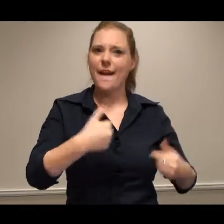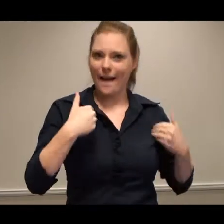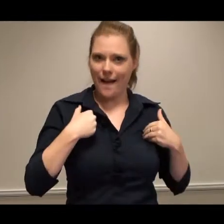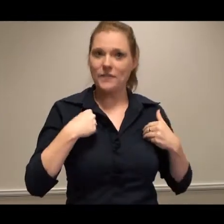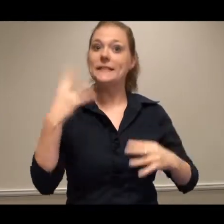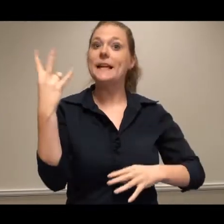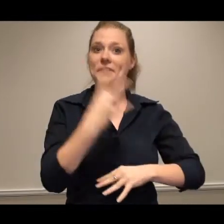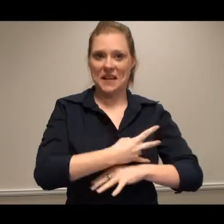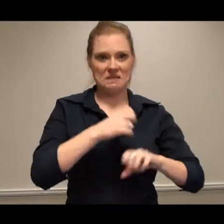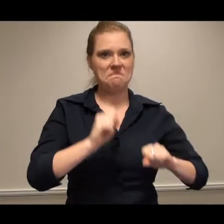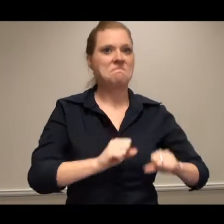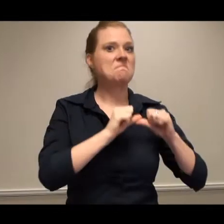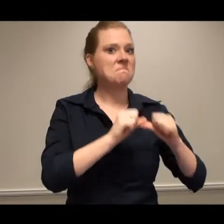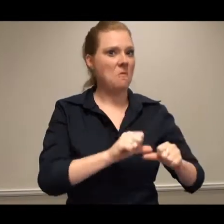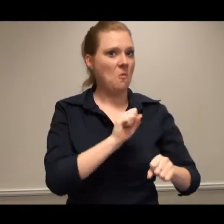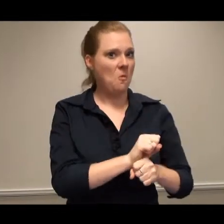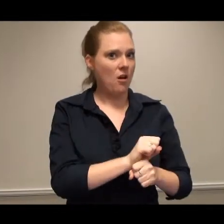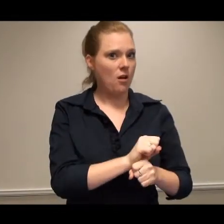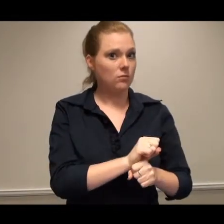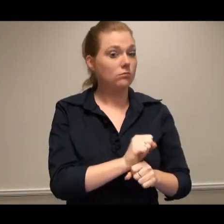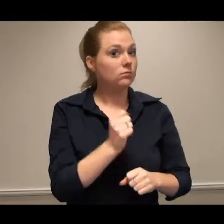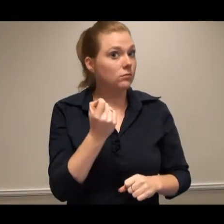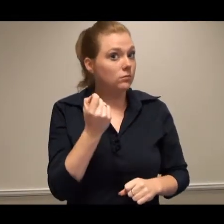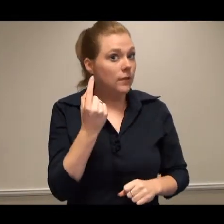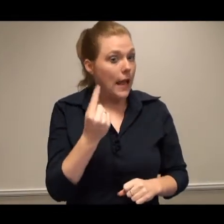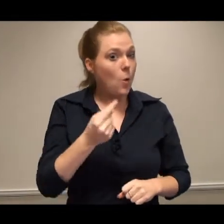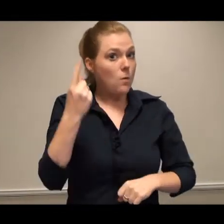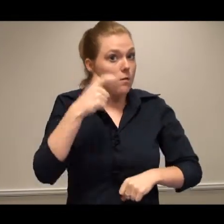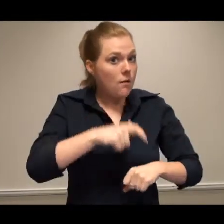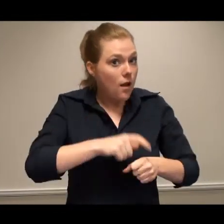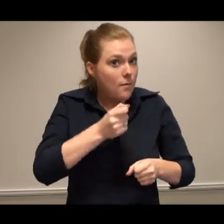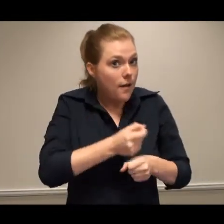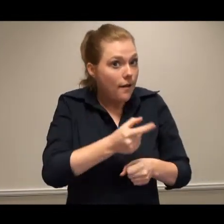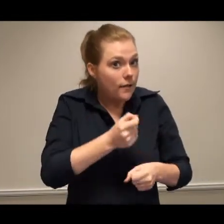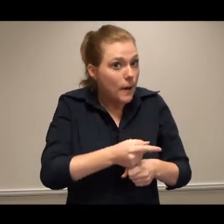These batteries need to be changed once a year.